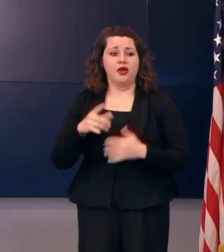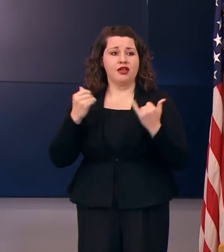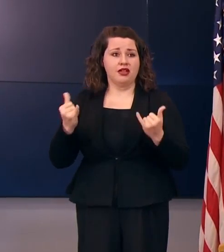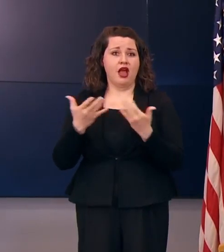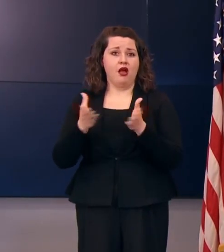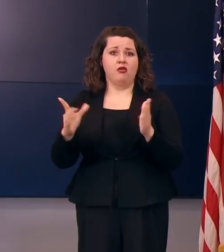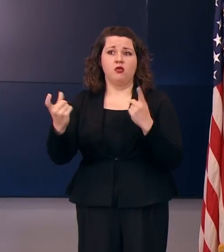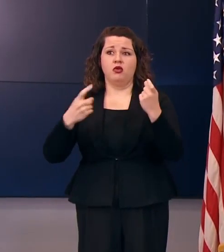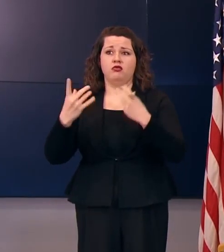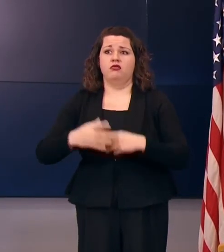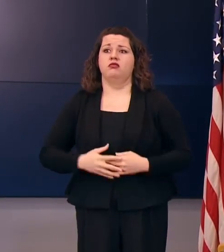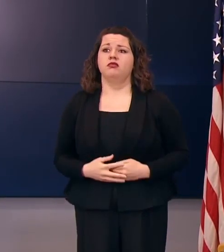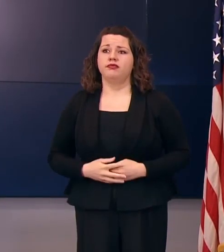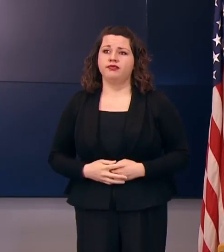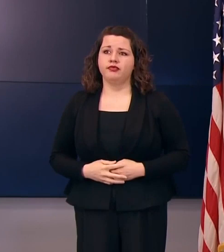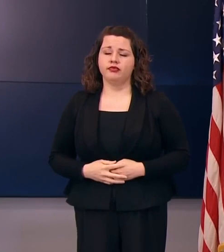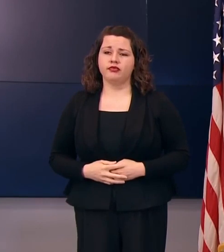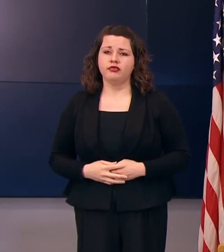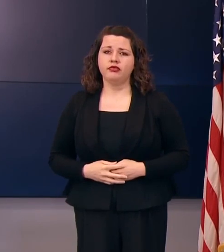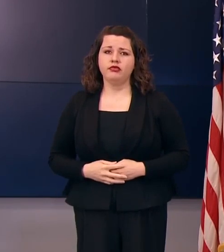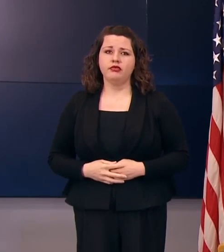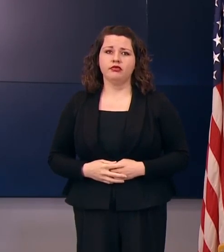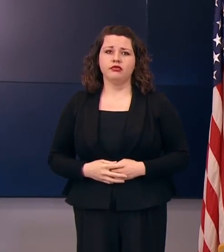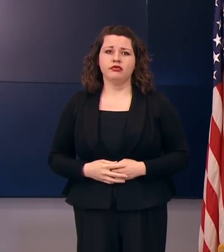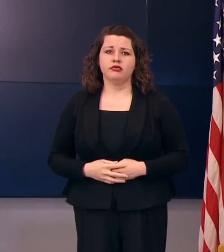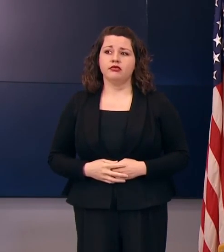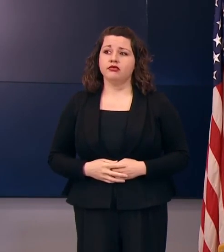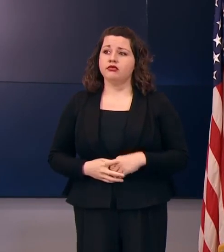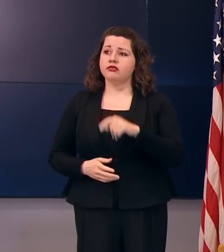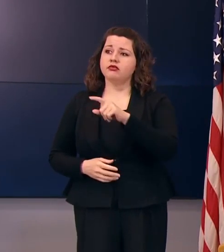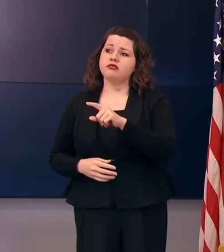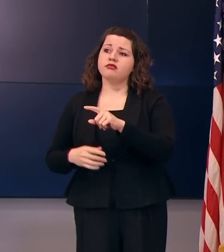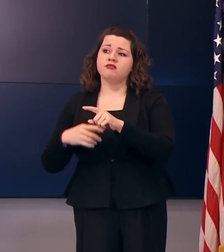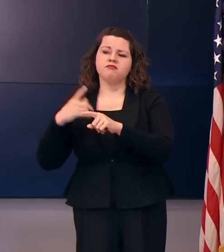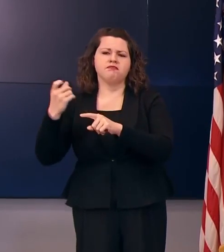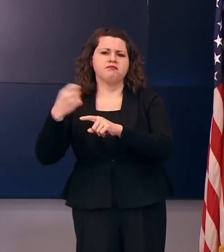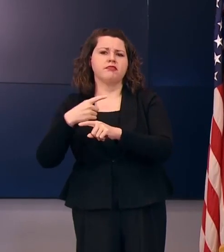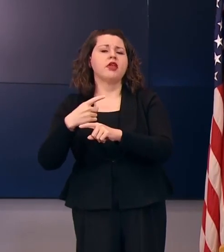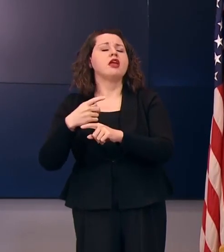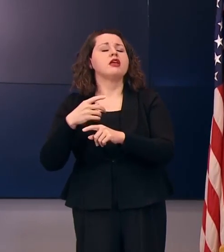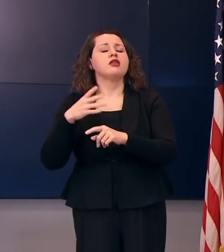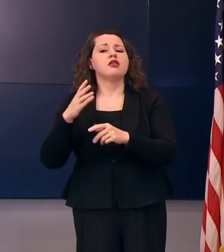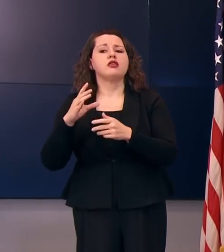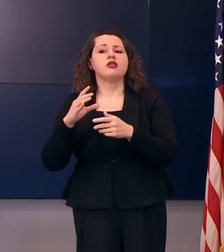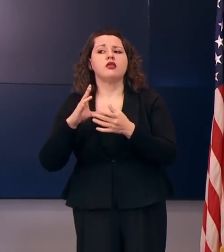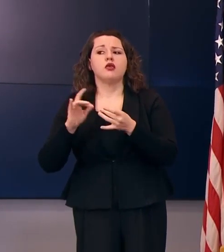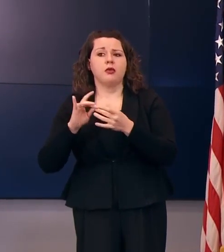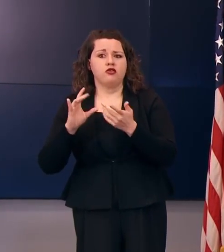go ahead and open it up for questions. Governor, you mentioned the outbreak at the